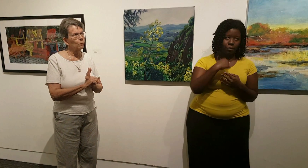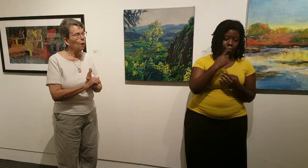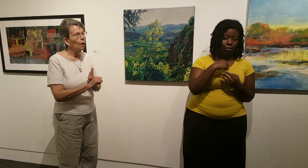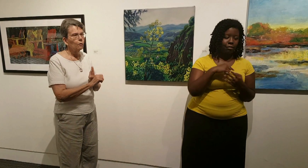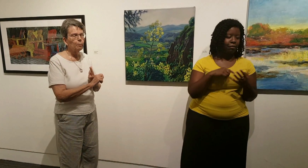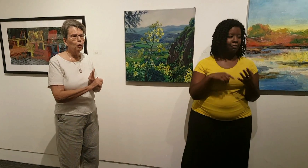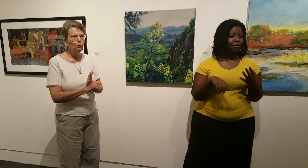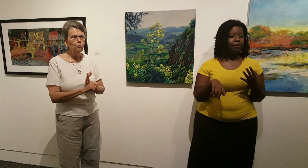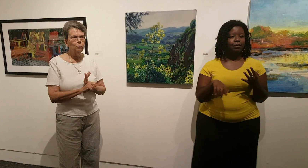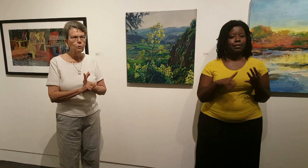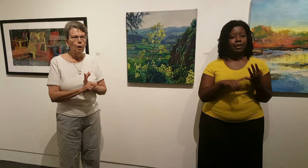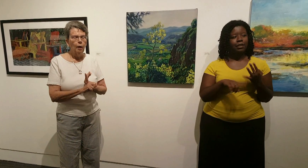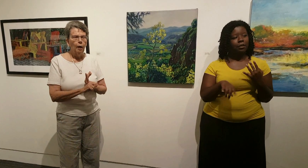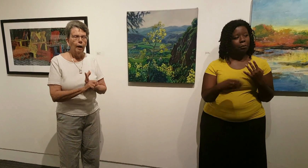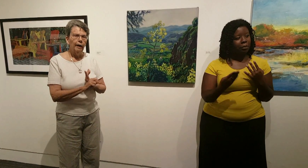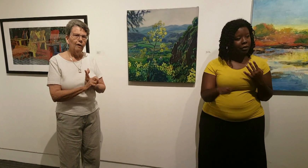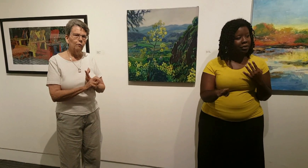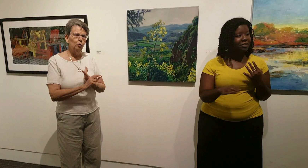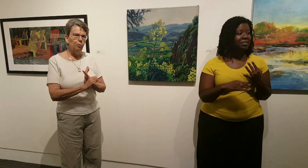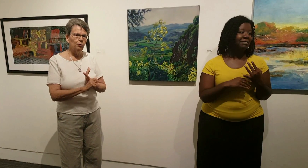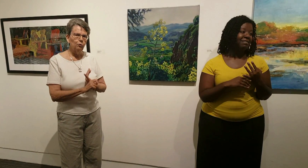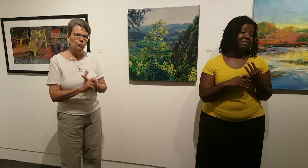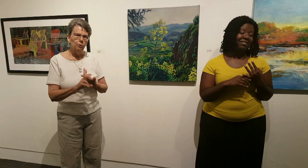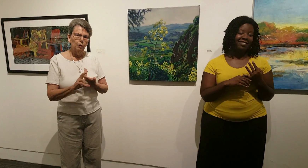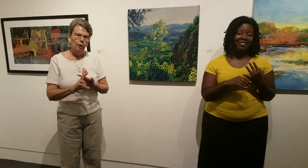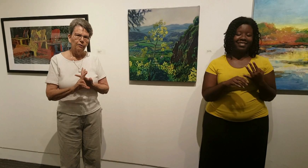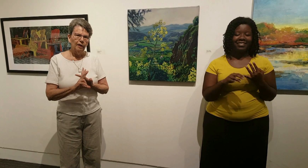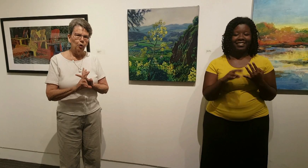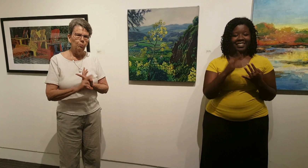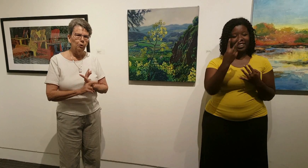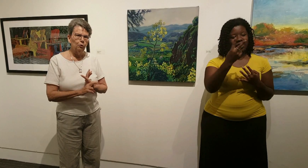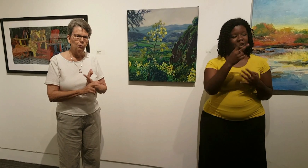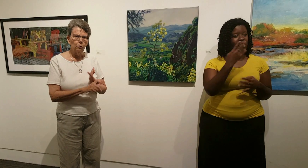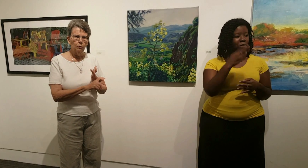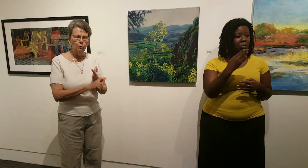And then the blues, I have 2